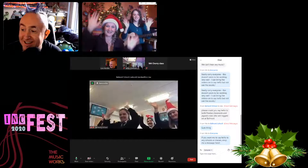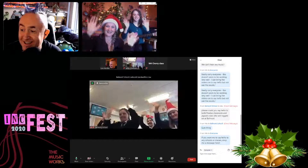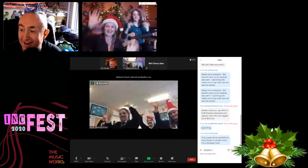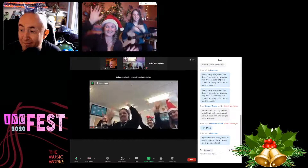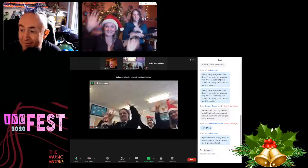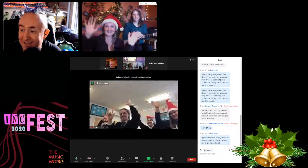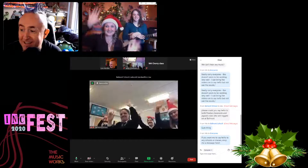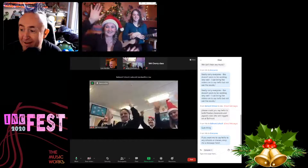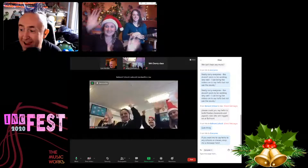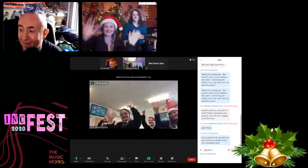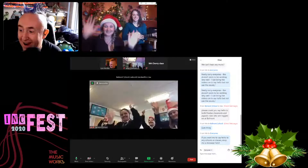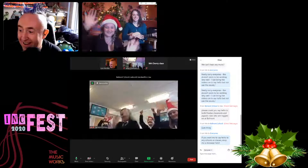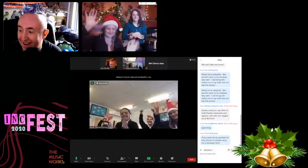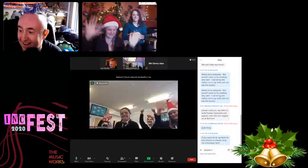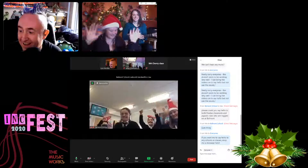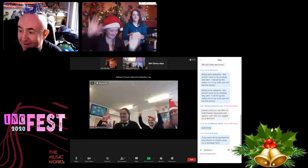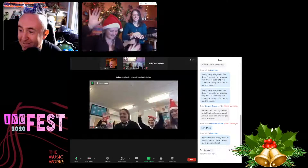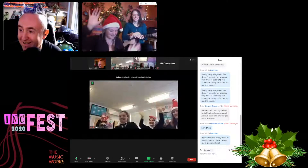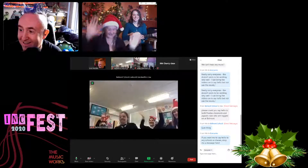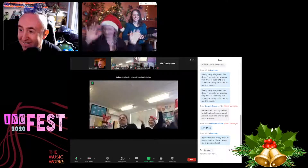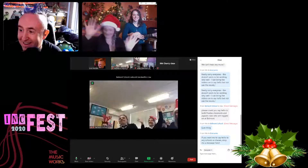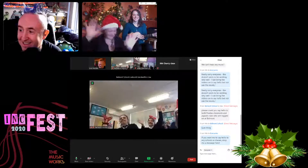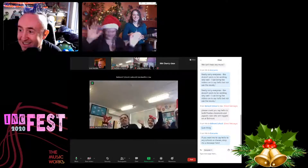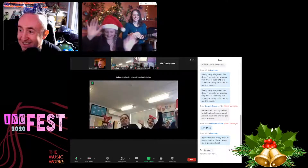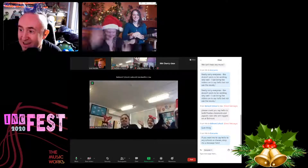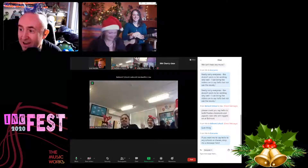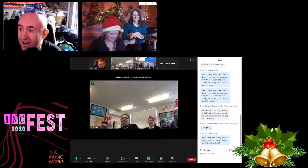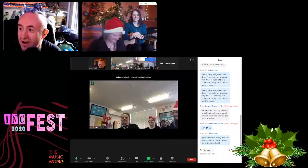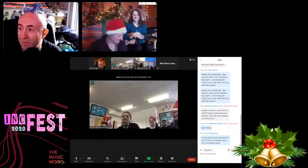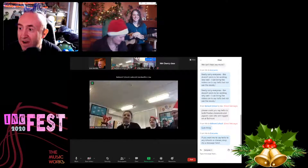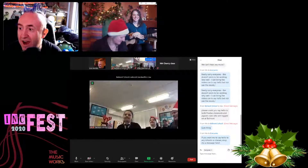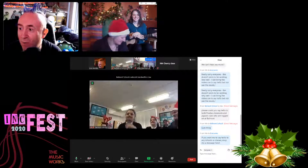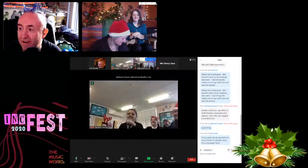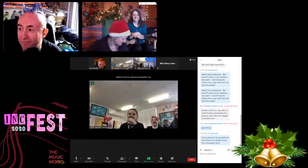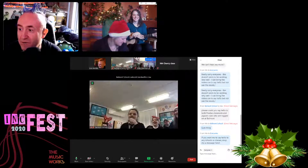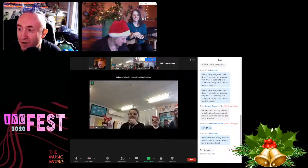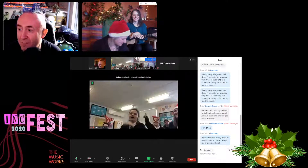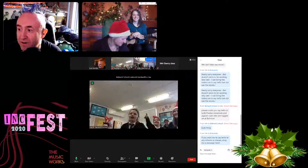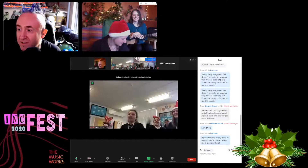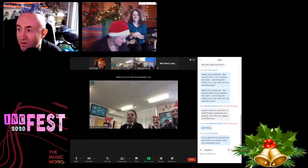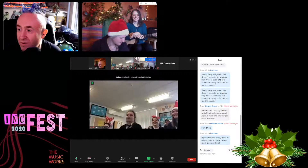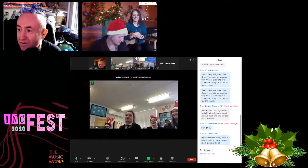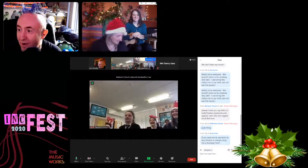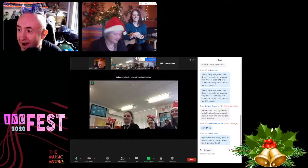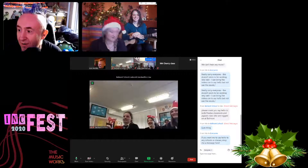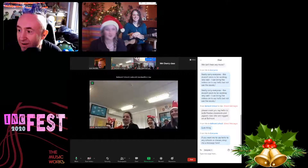the festive headwear there. That's absolutely fantastic. Can we get a wave from Shrubbery School as well?